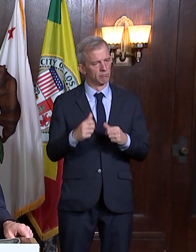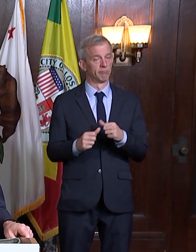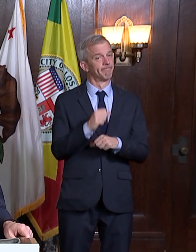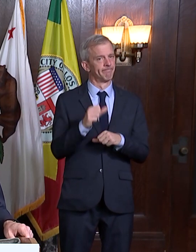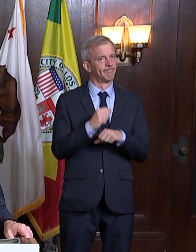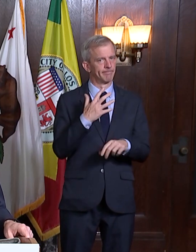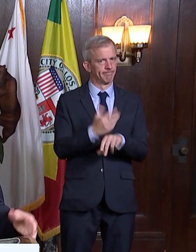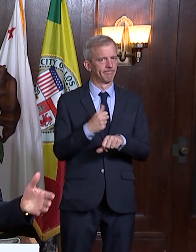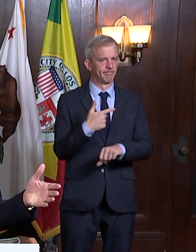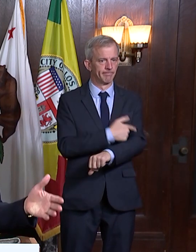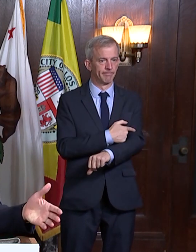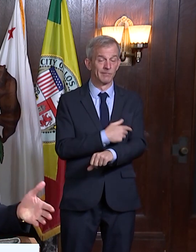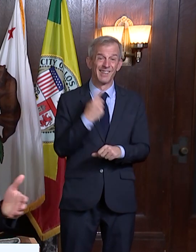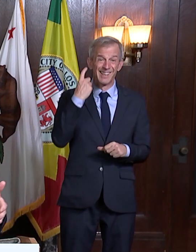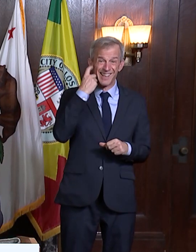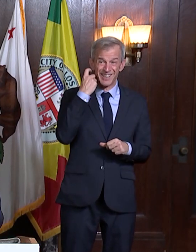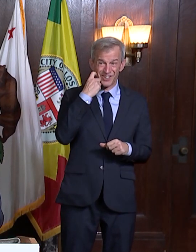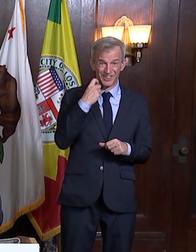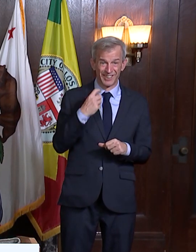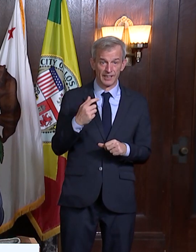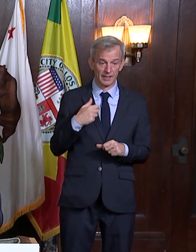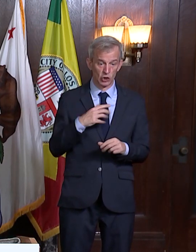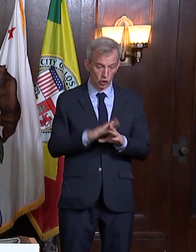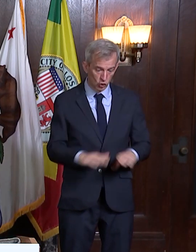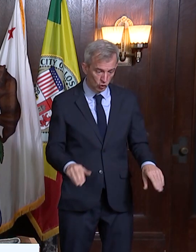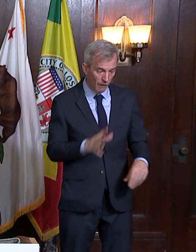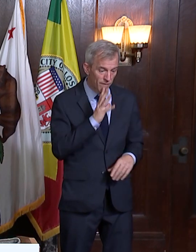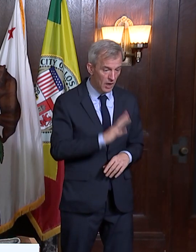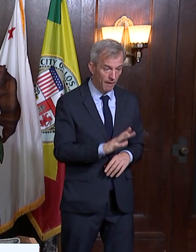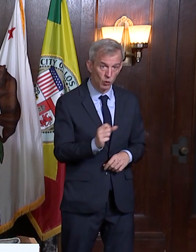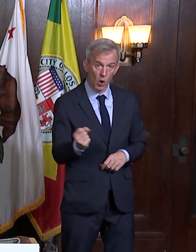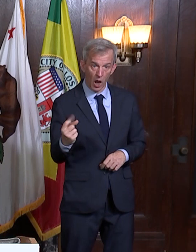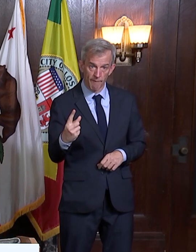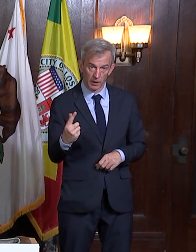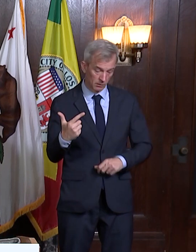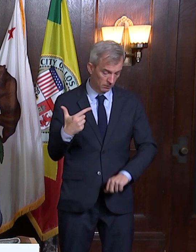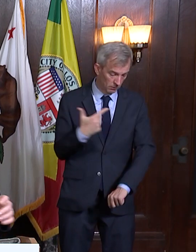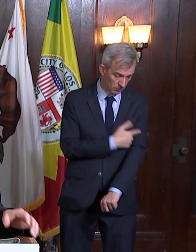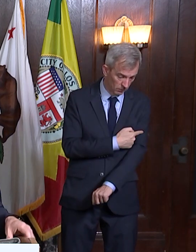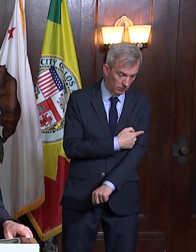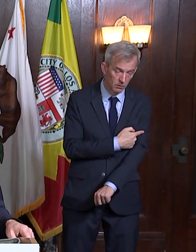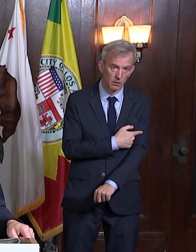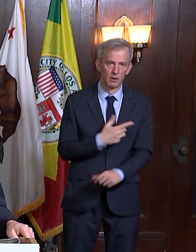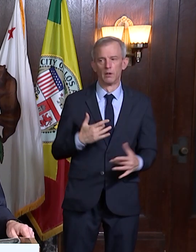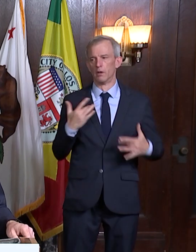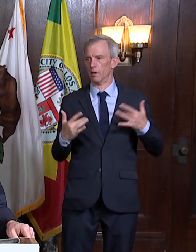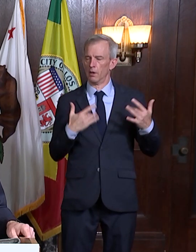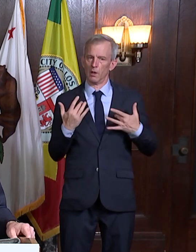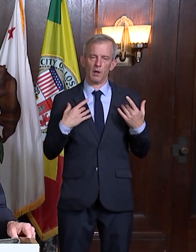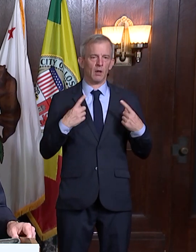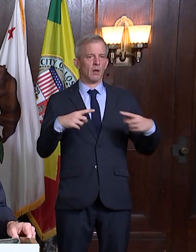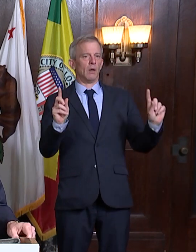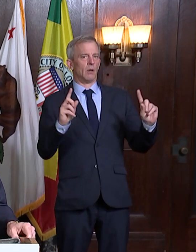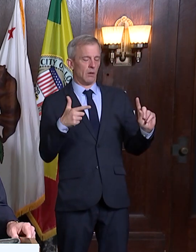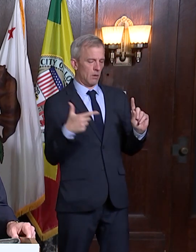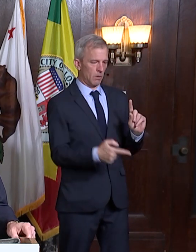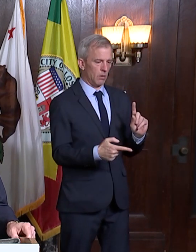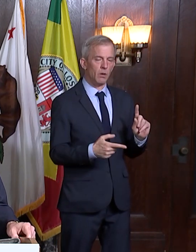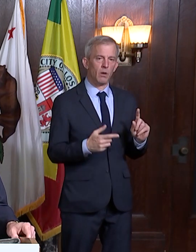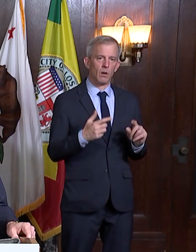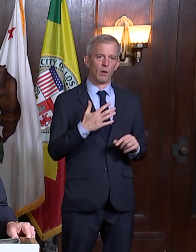of vaccines for children 5 to 11, since our daughter Maya is in that age. And she was very excited and got her shot last